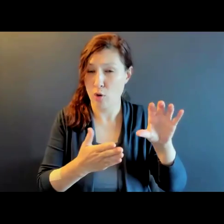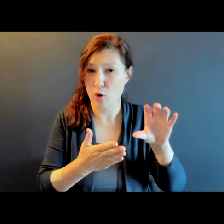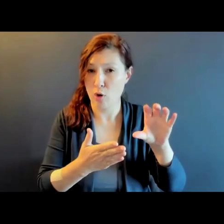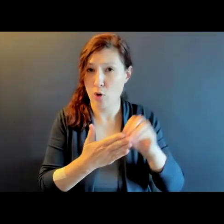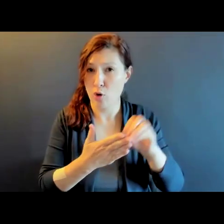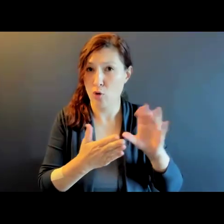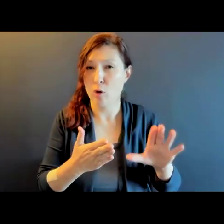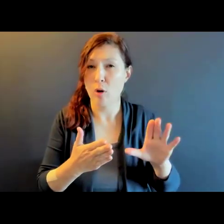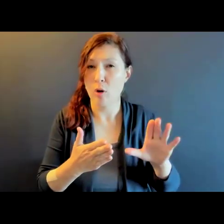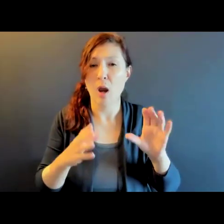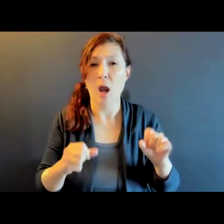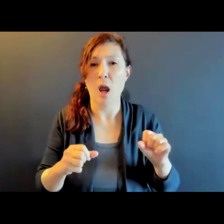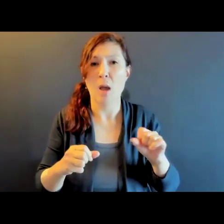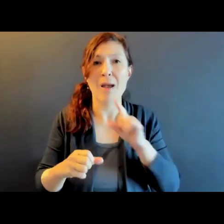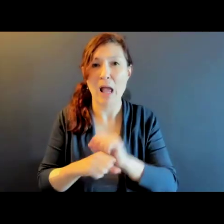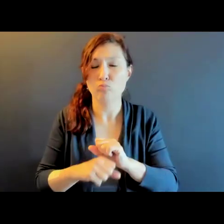met all these criteria,